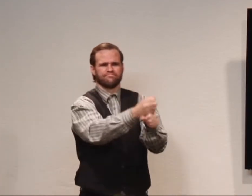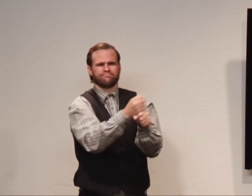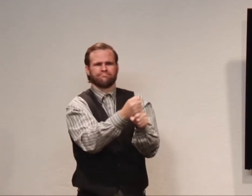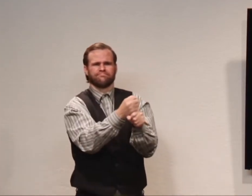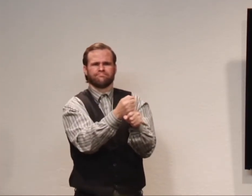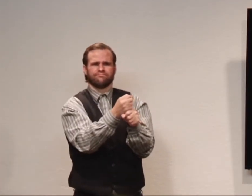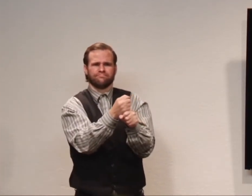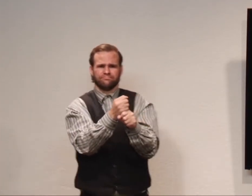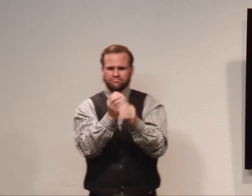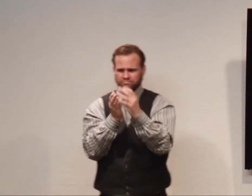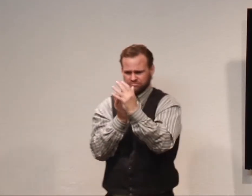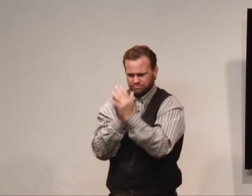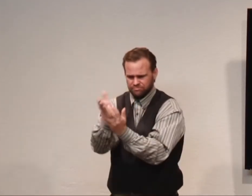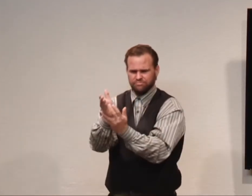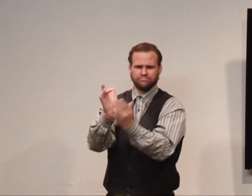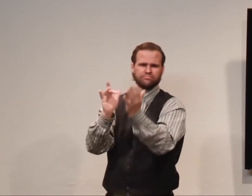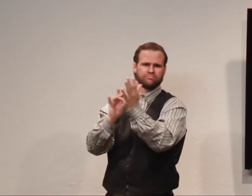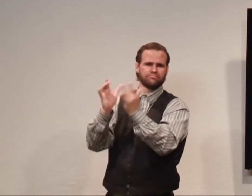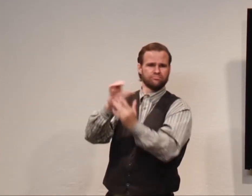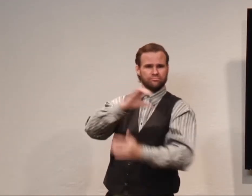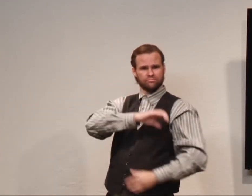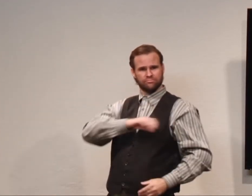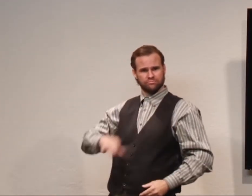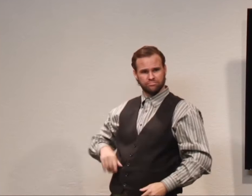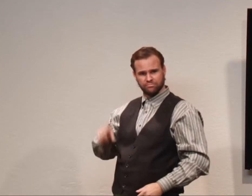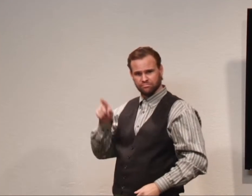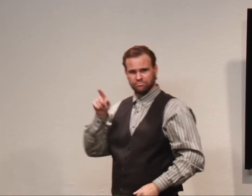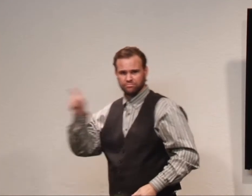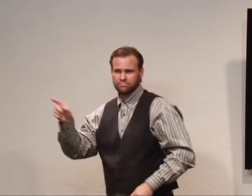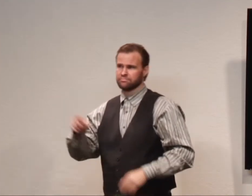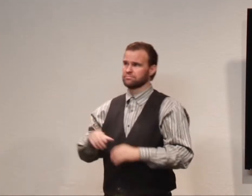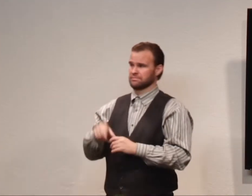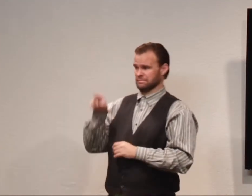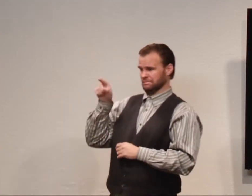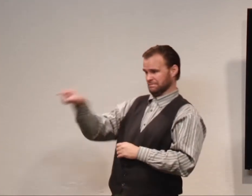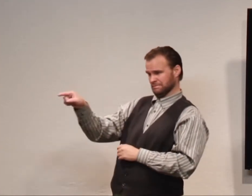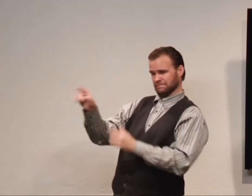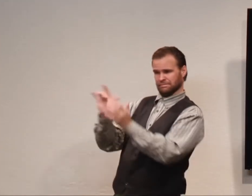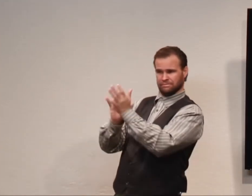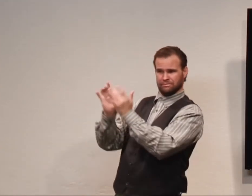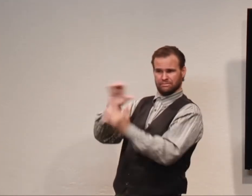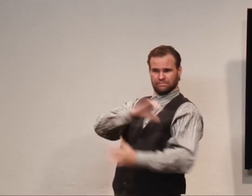God will hold you fast. And through Jesus Christ,